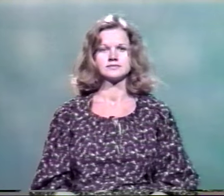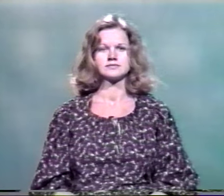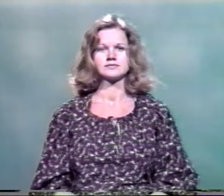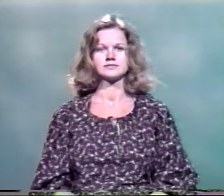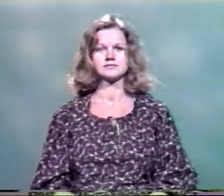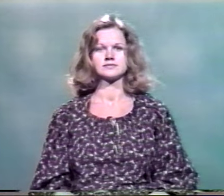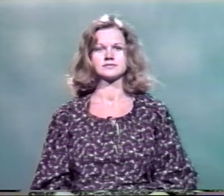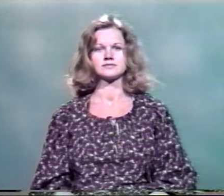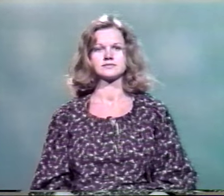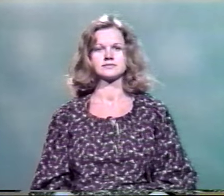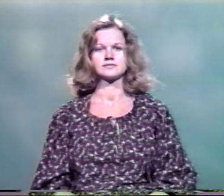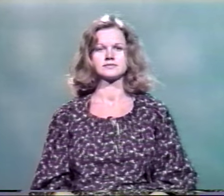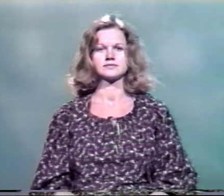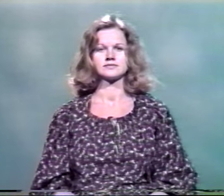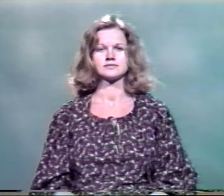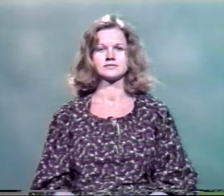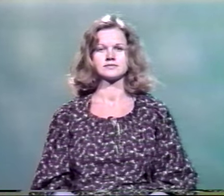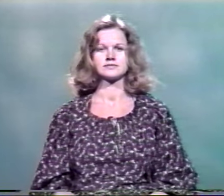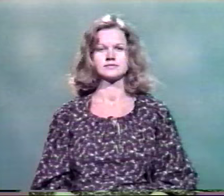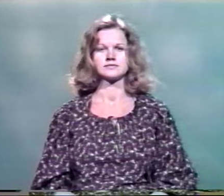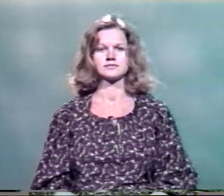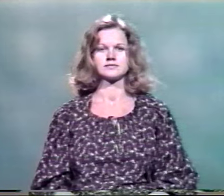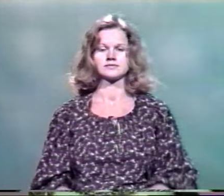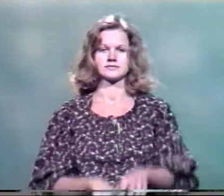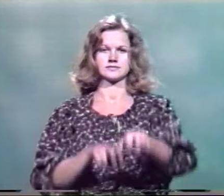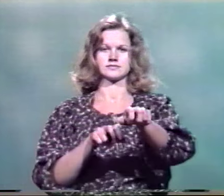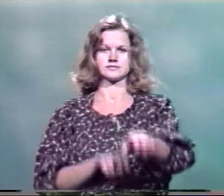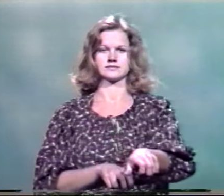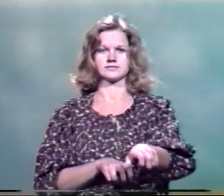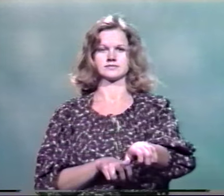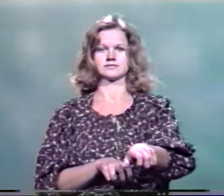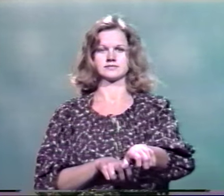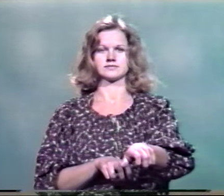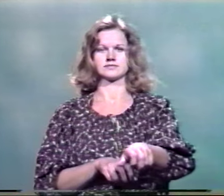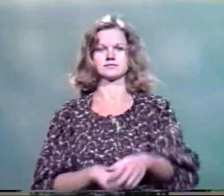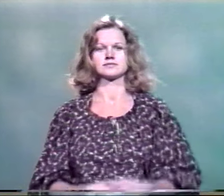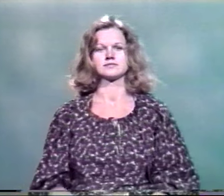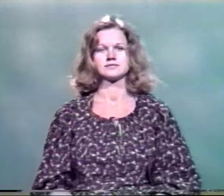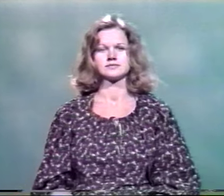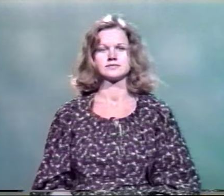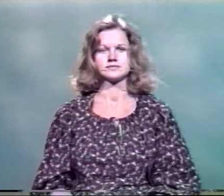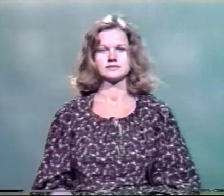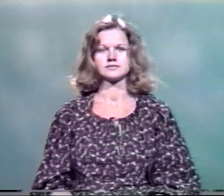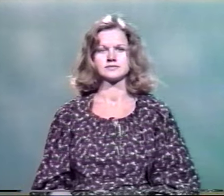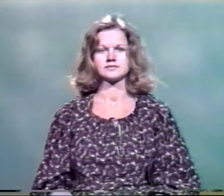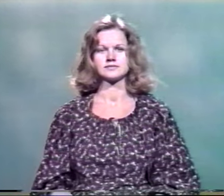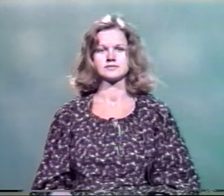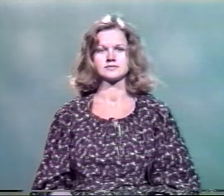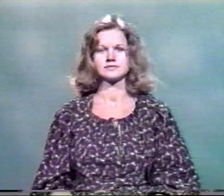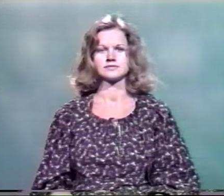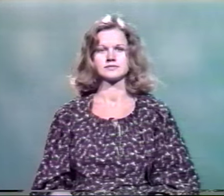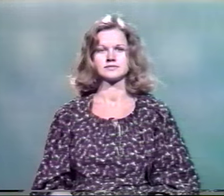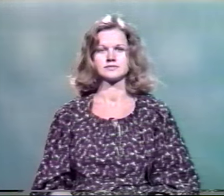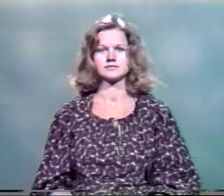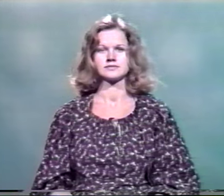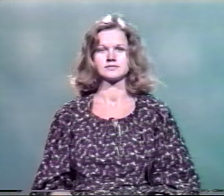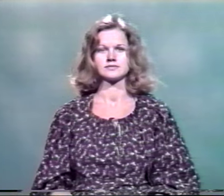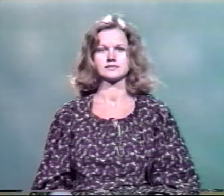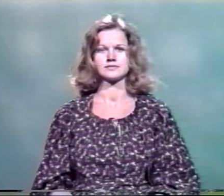This is how you previously saw a dog lying down. Here is how you would show the same animal